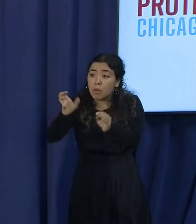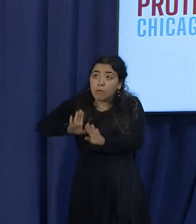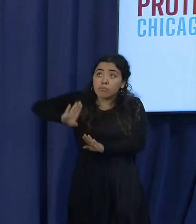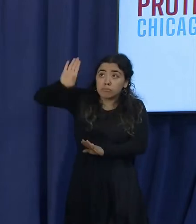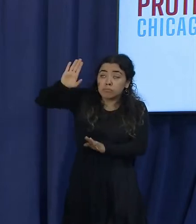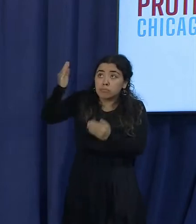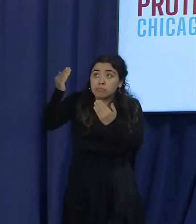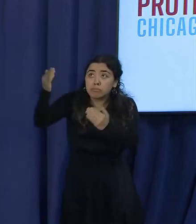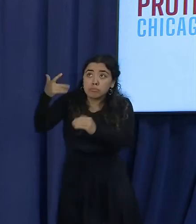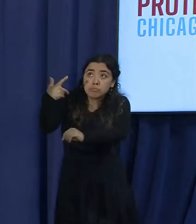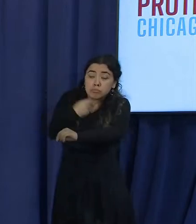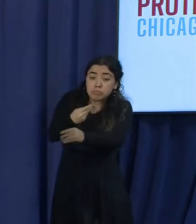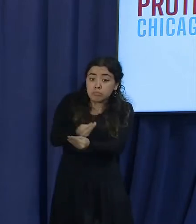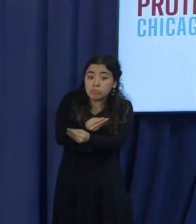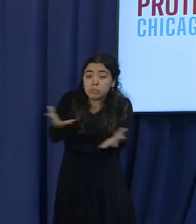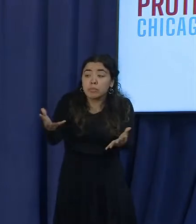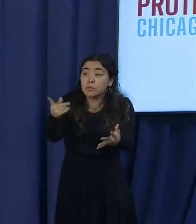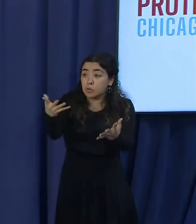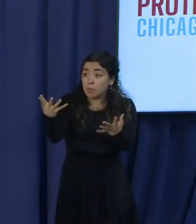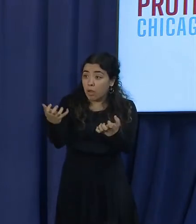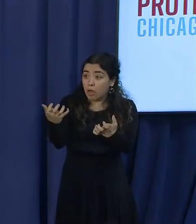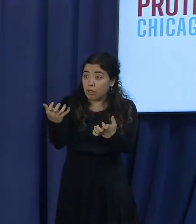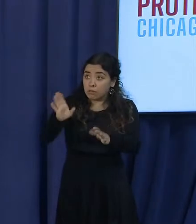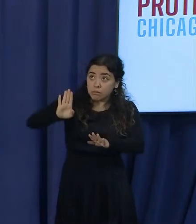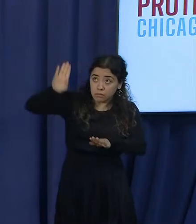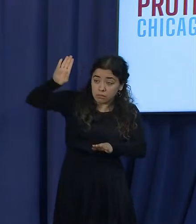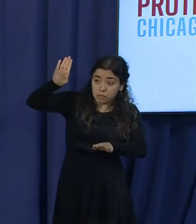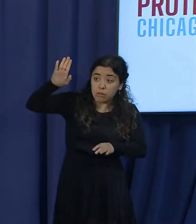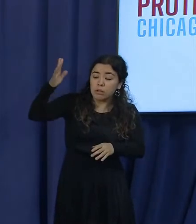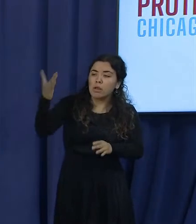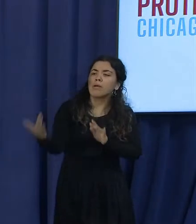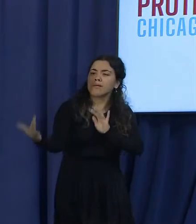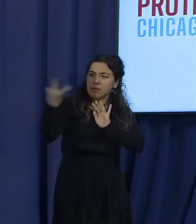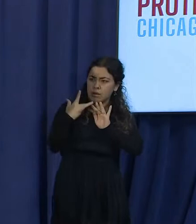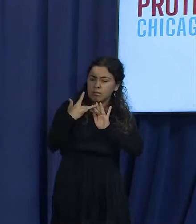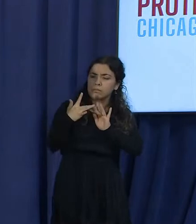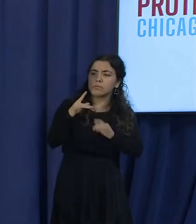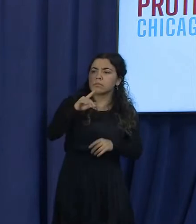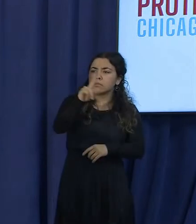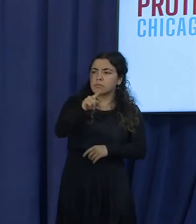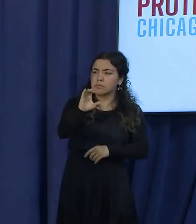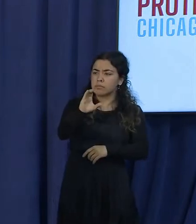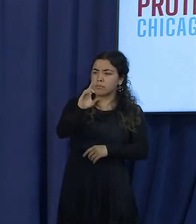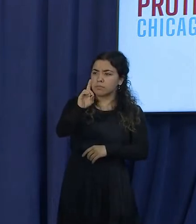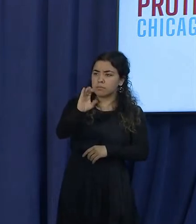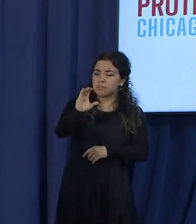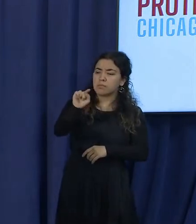listed within the Chicago system, please contact us. There's if you go to